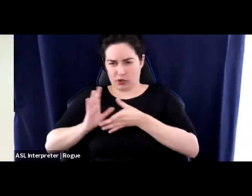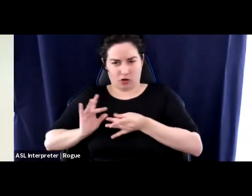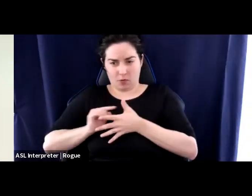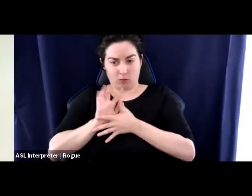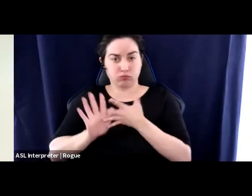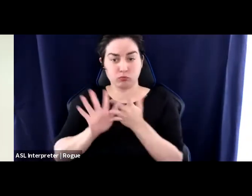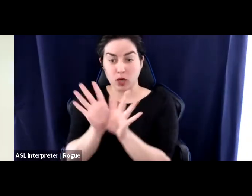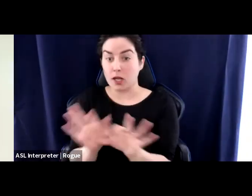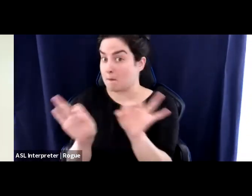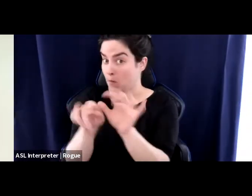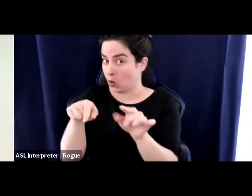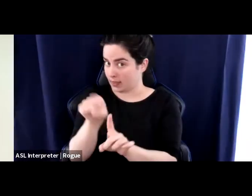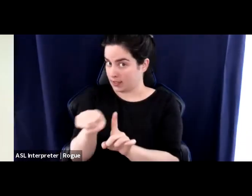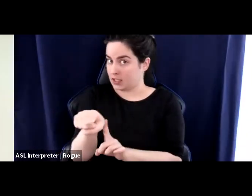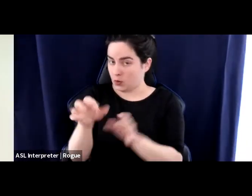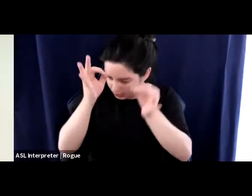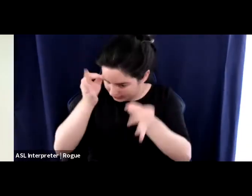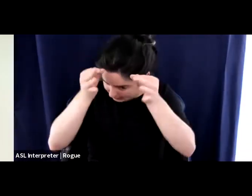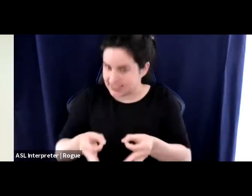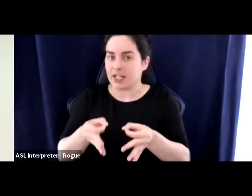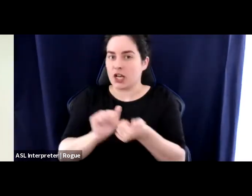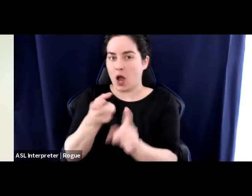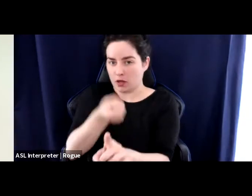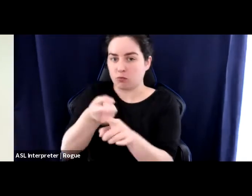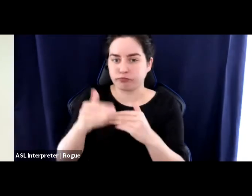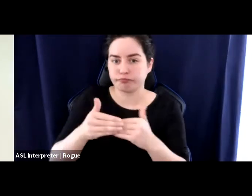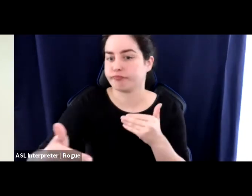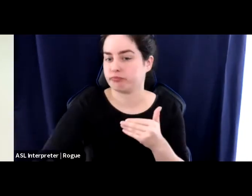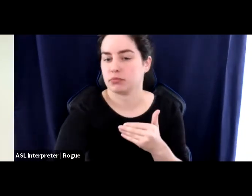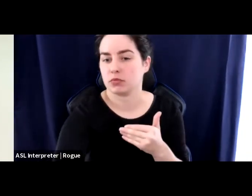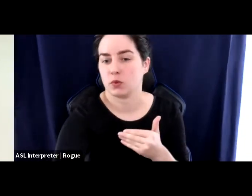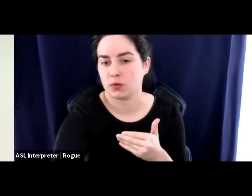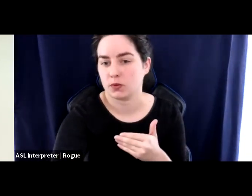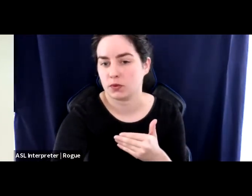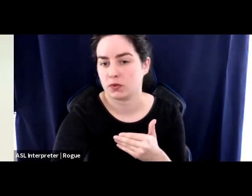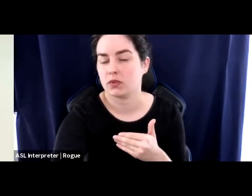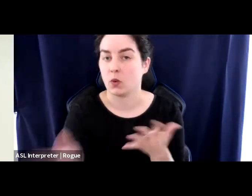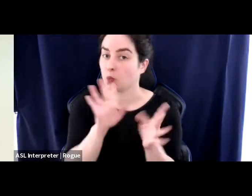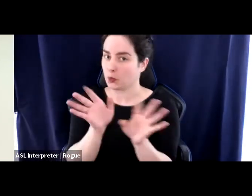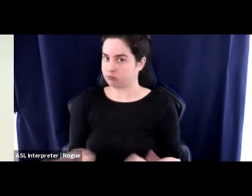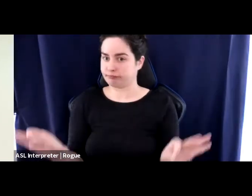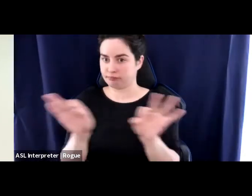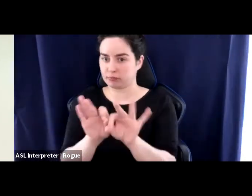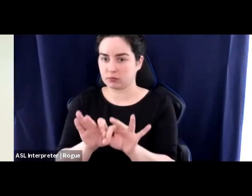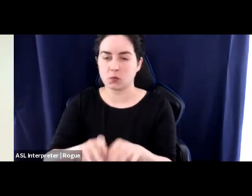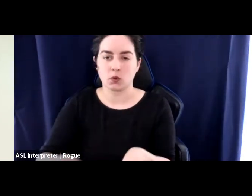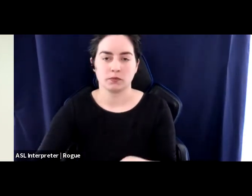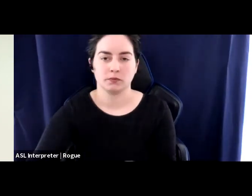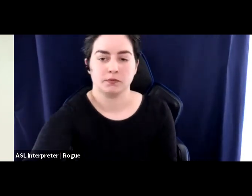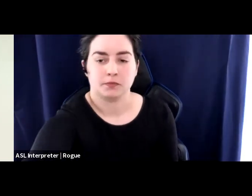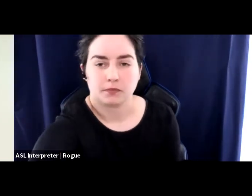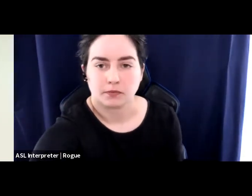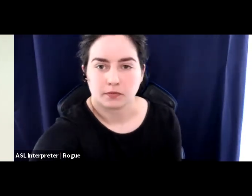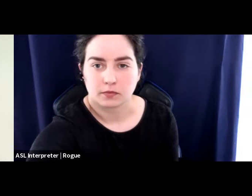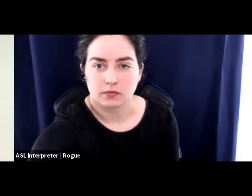importance of this case. I wanted to also highlight that while the case focused on barriers